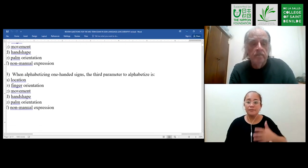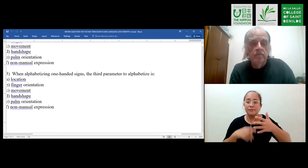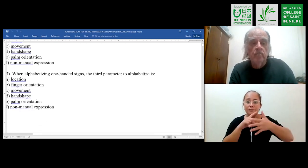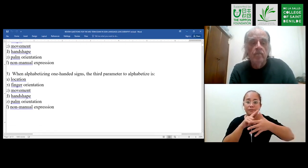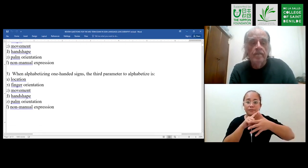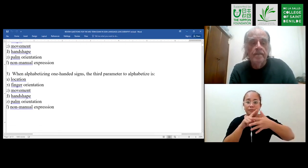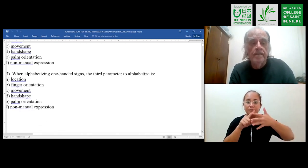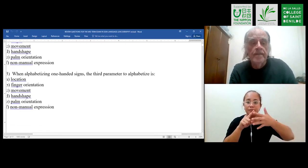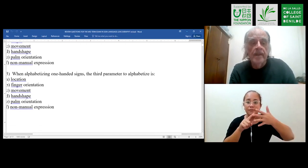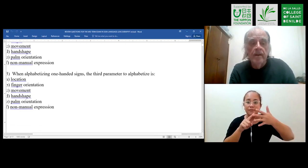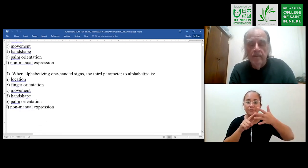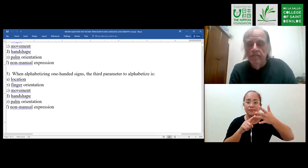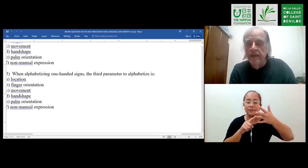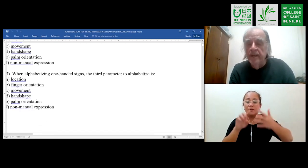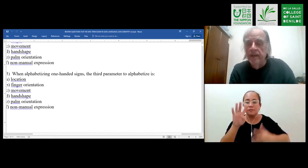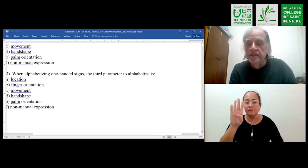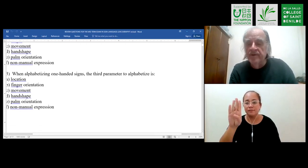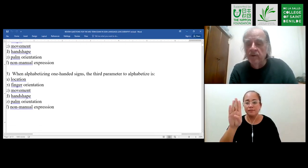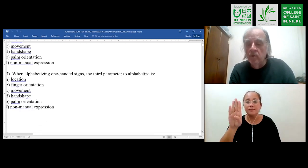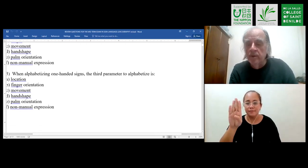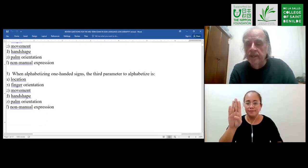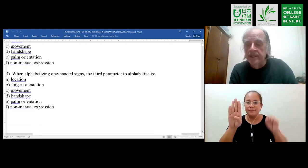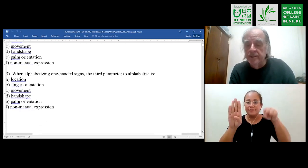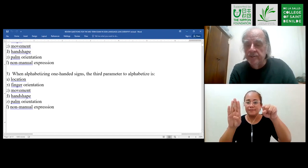B as in boy. B, yes, finger orientation.